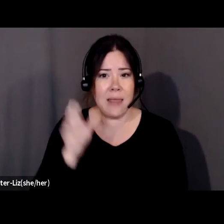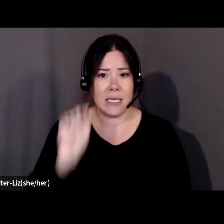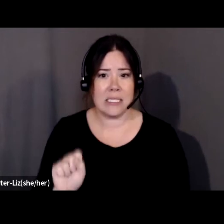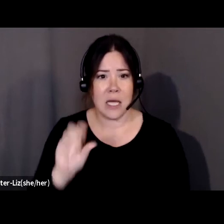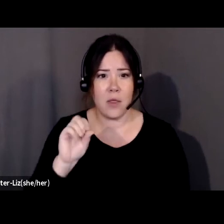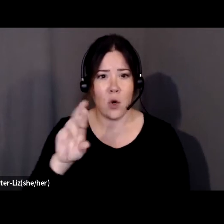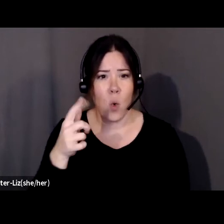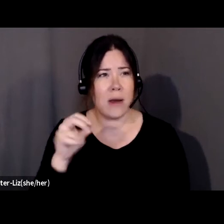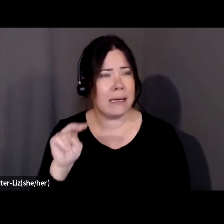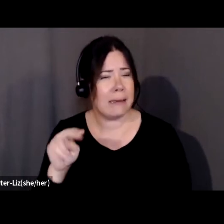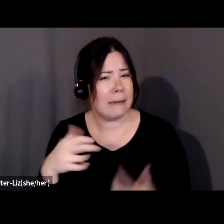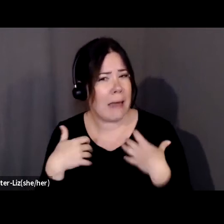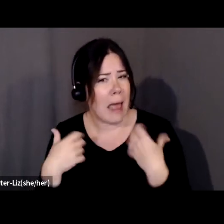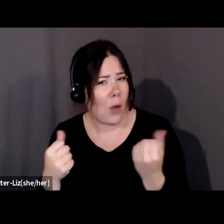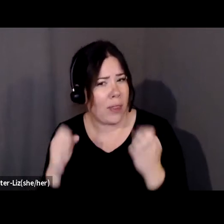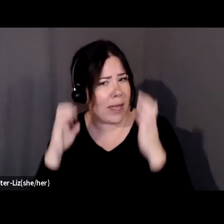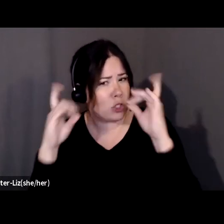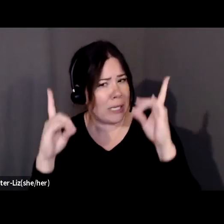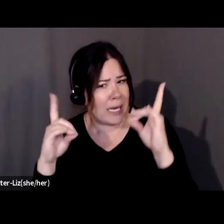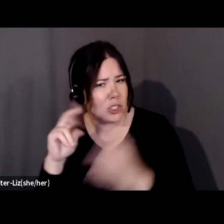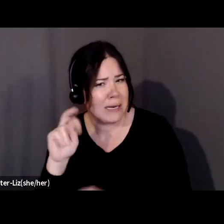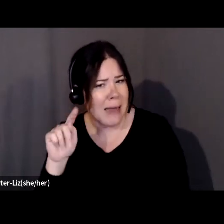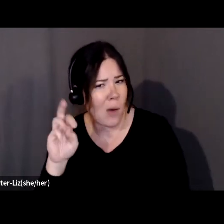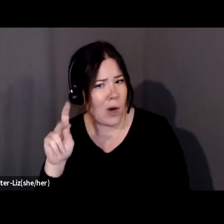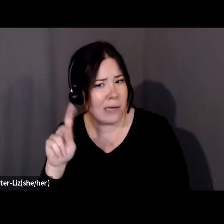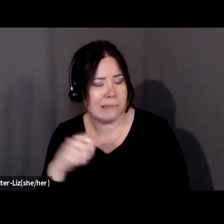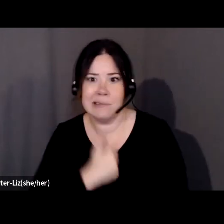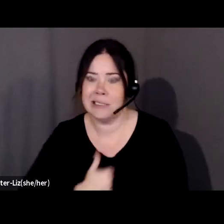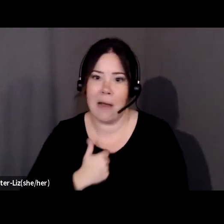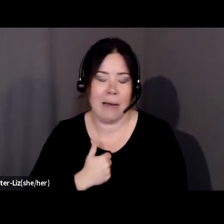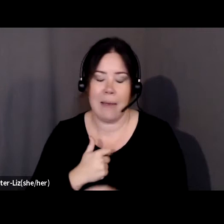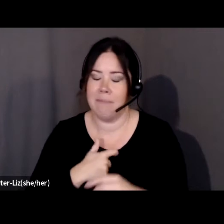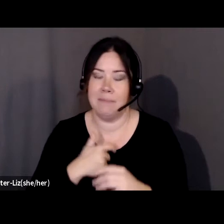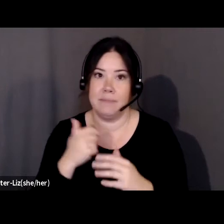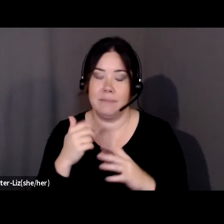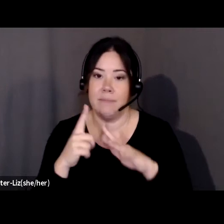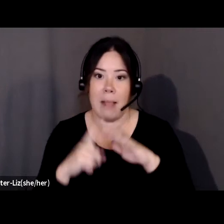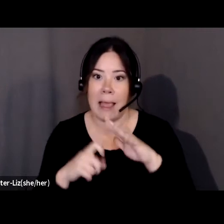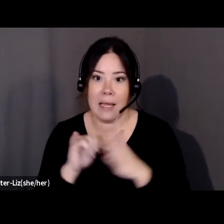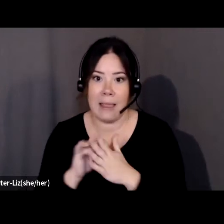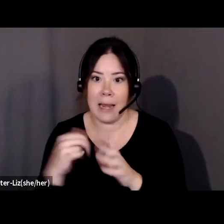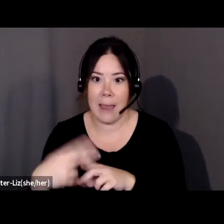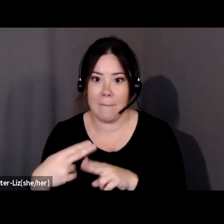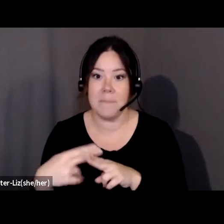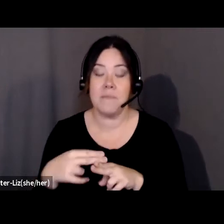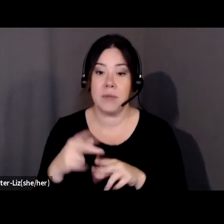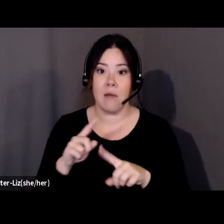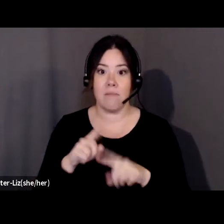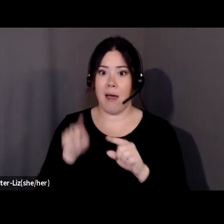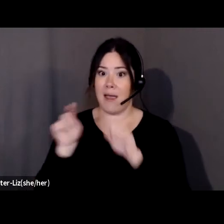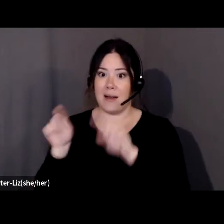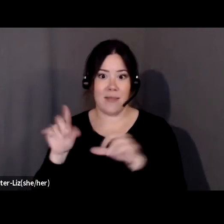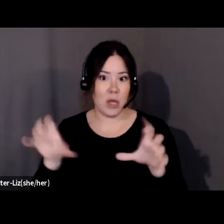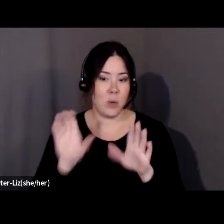health education network, I want to say. Oh, I feel so bad. I'm completely blanking on it. But basically they're doing great